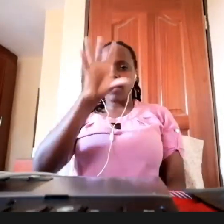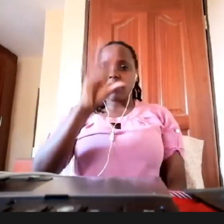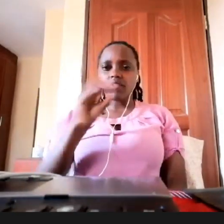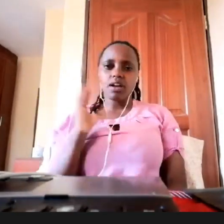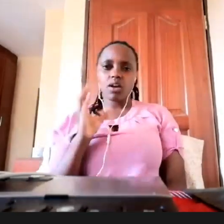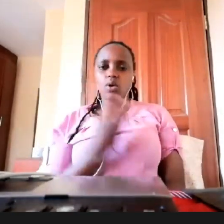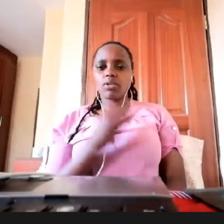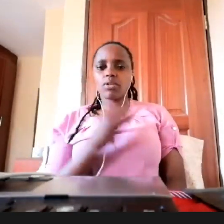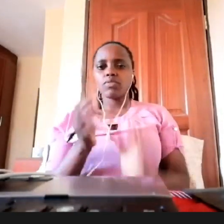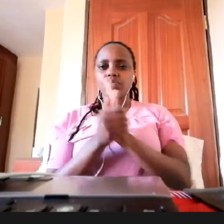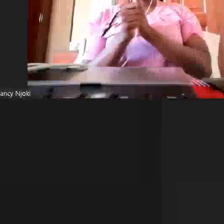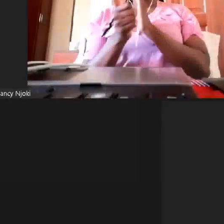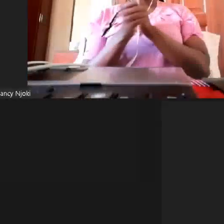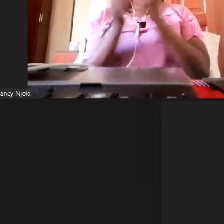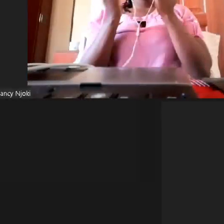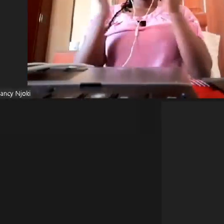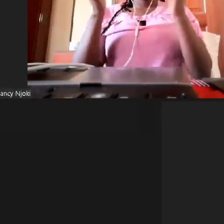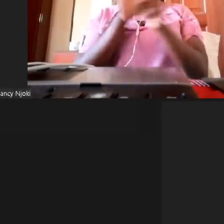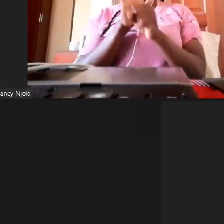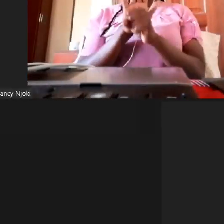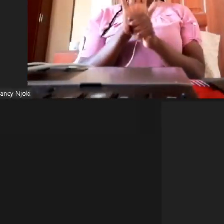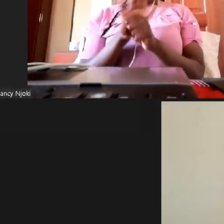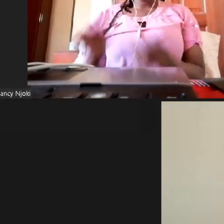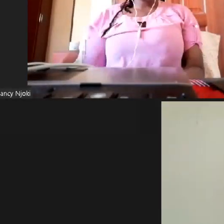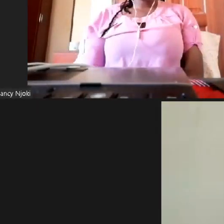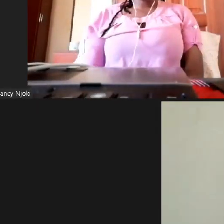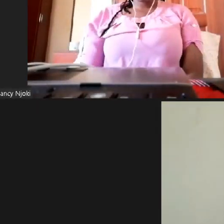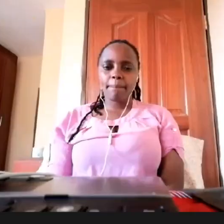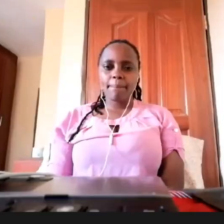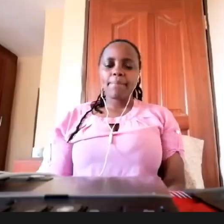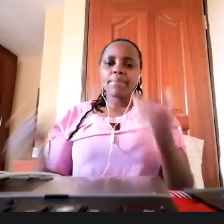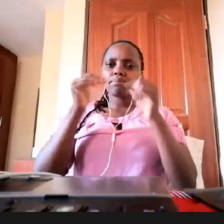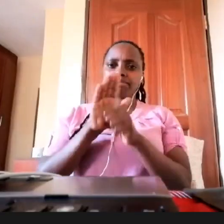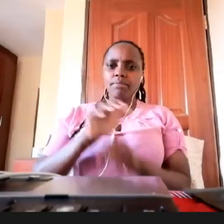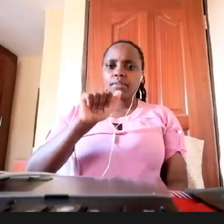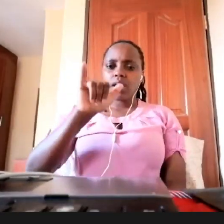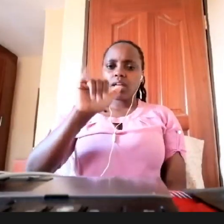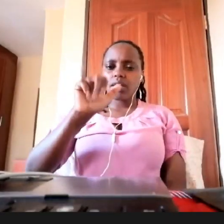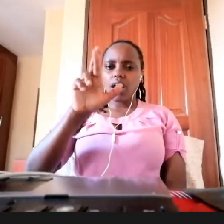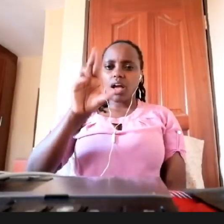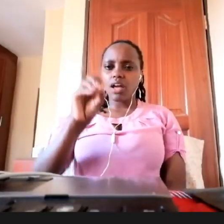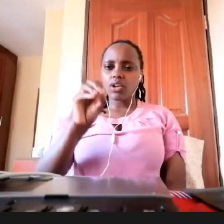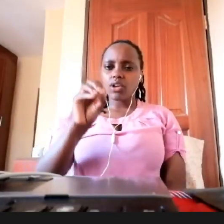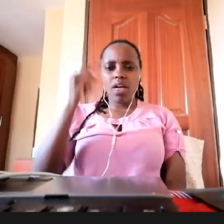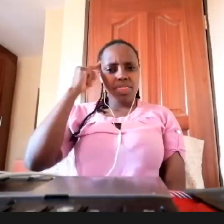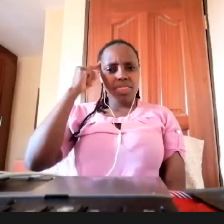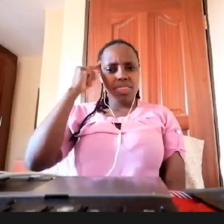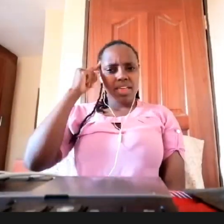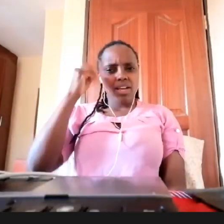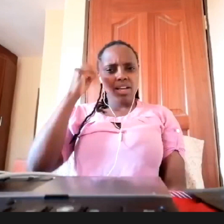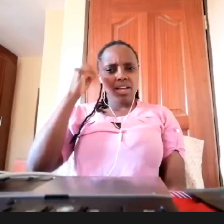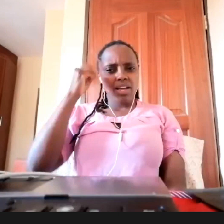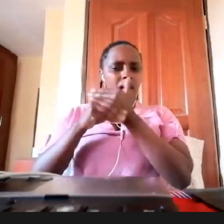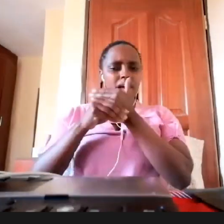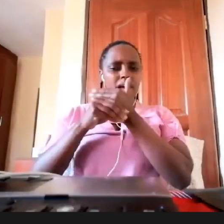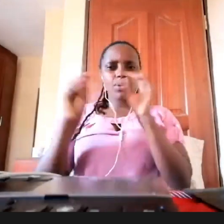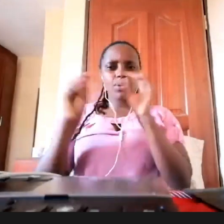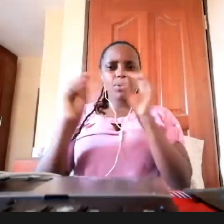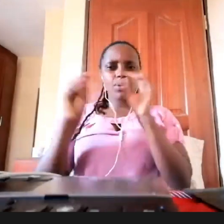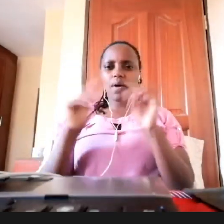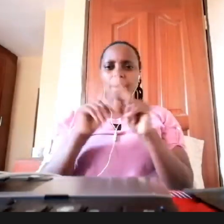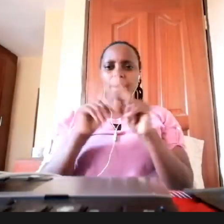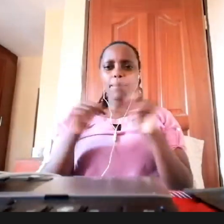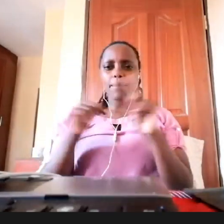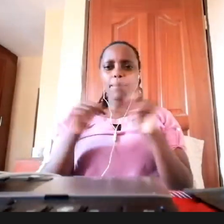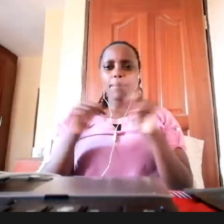of Experts. Thank you very much. Over. Thank you so much, Ayalo. I think I will not even add anything to that, but maybe it would